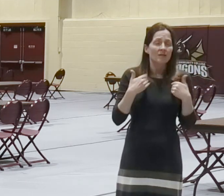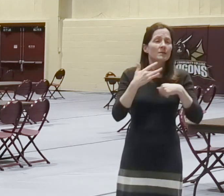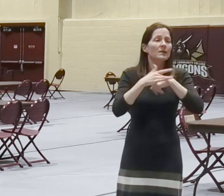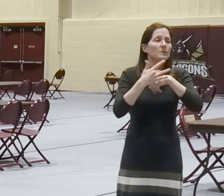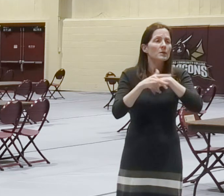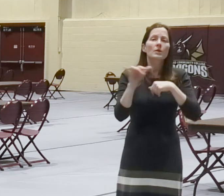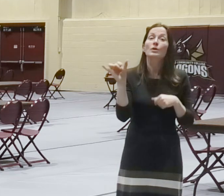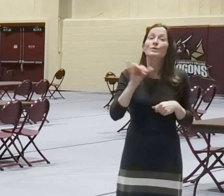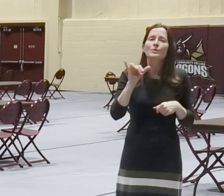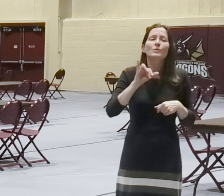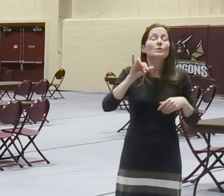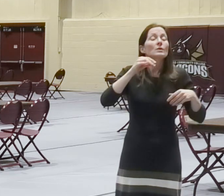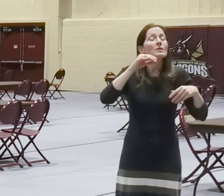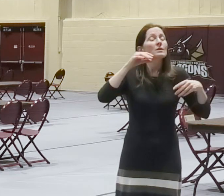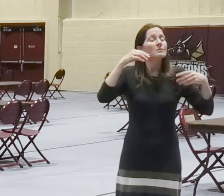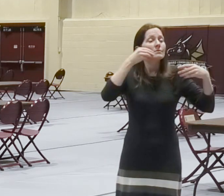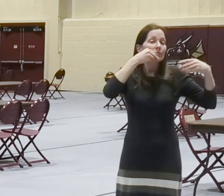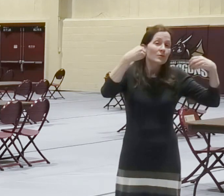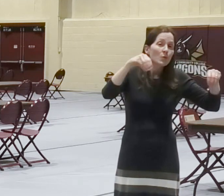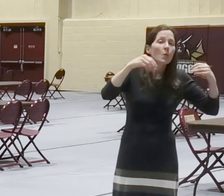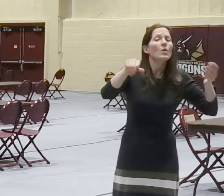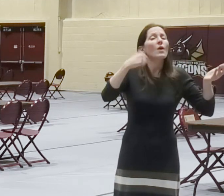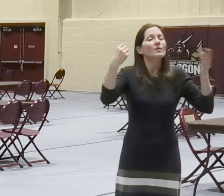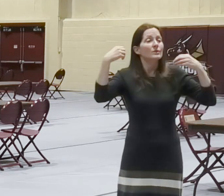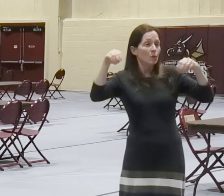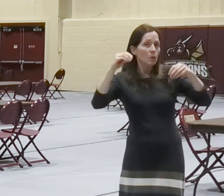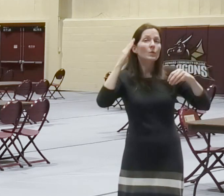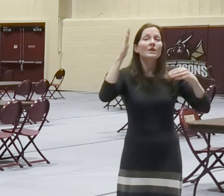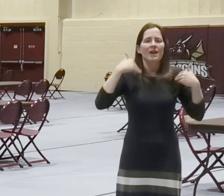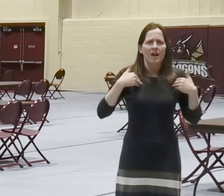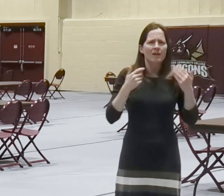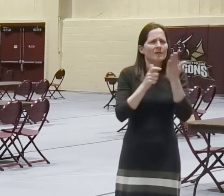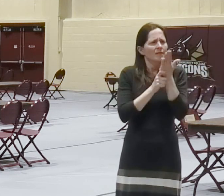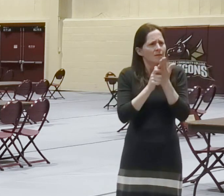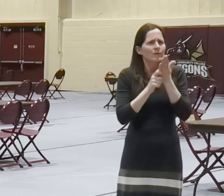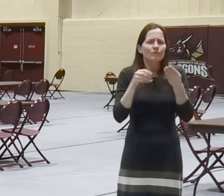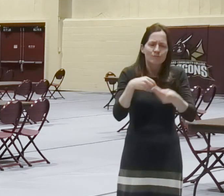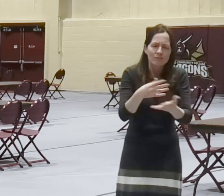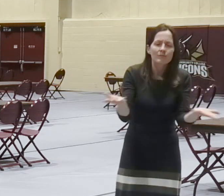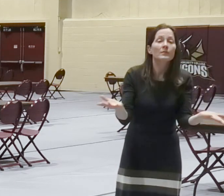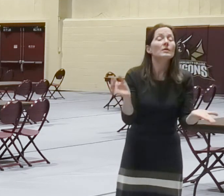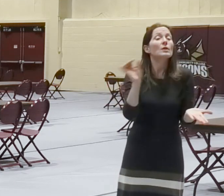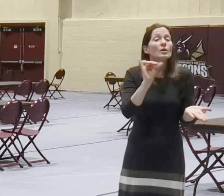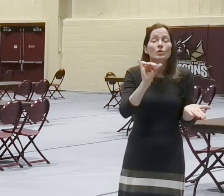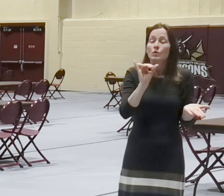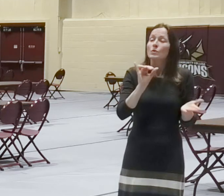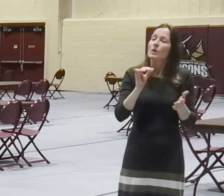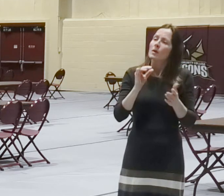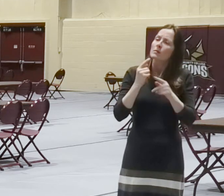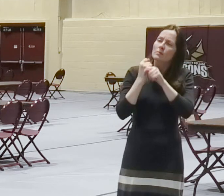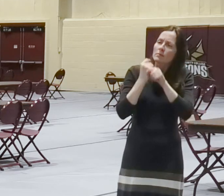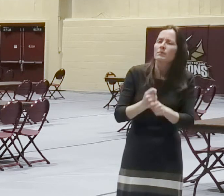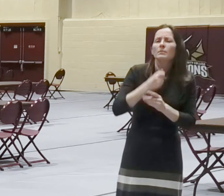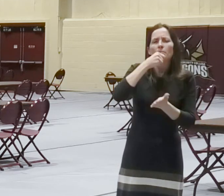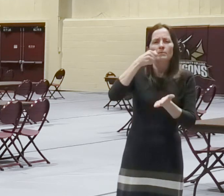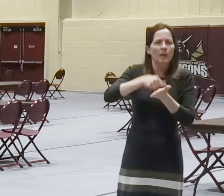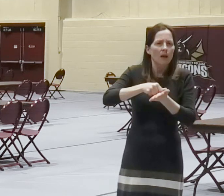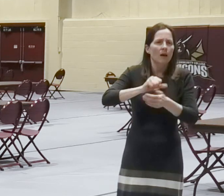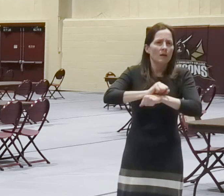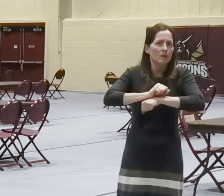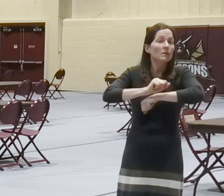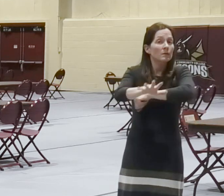We will also be sending information out through traditional mail and even through